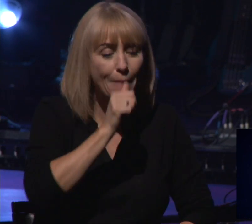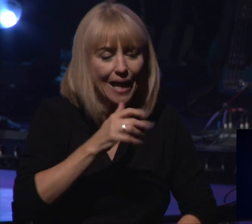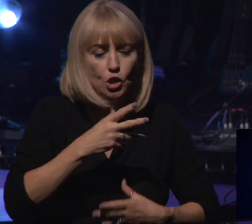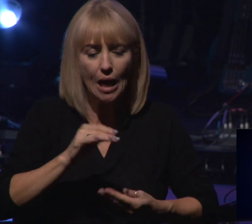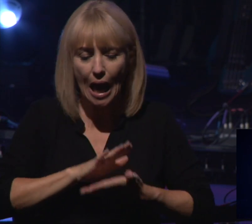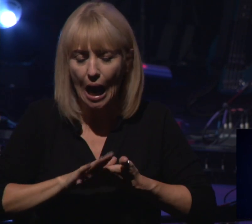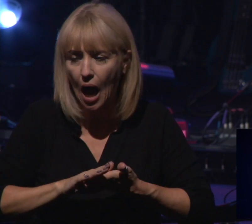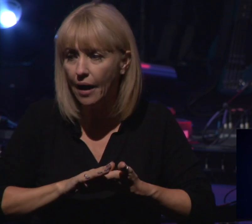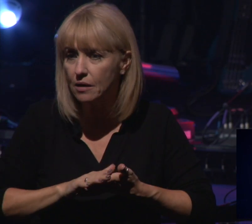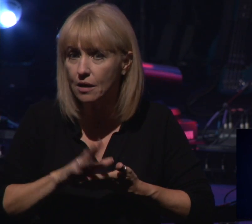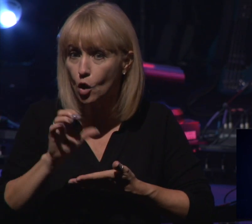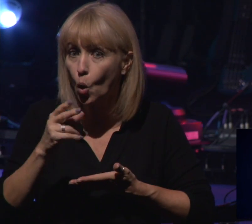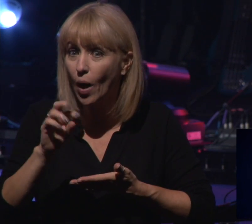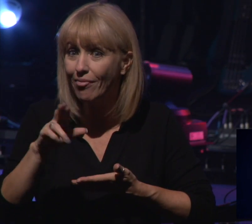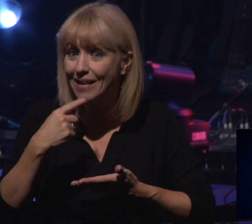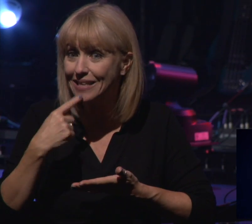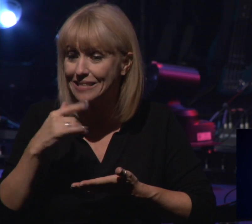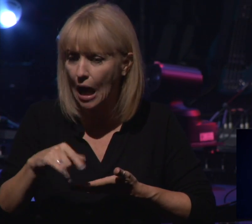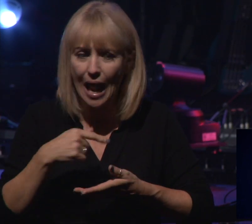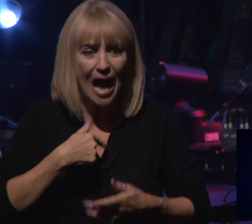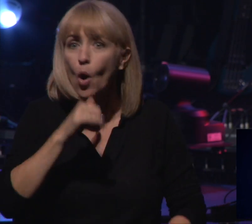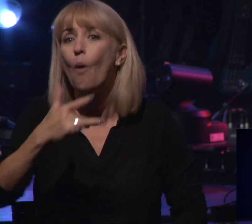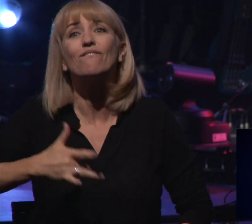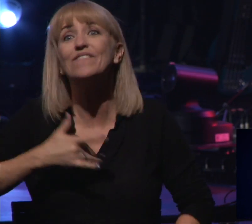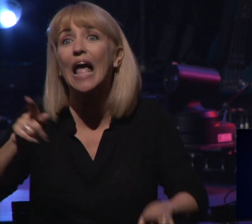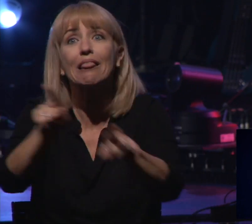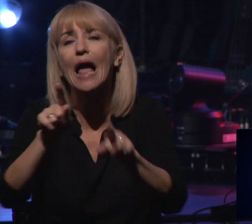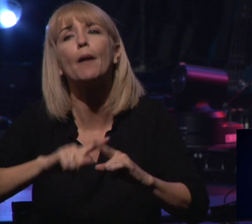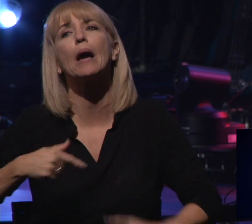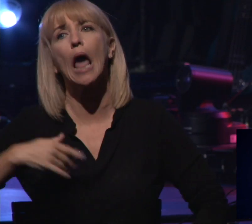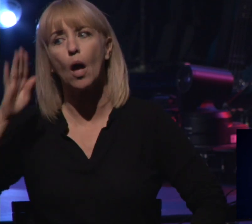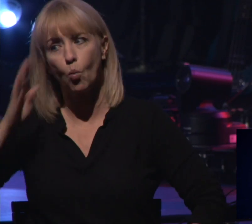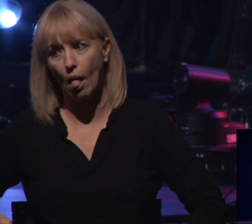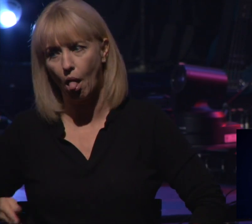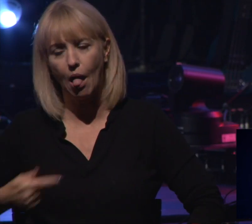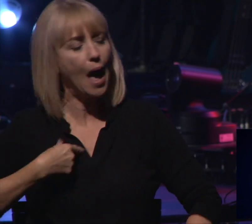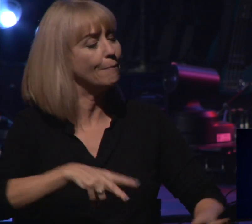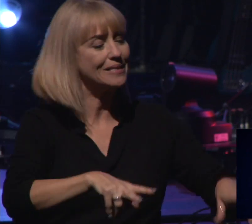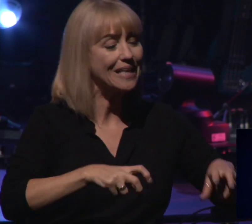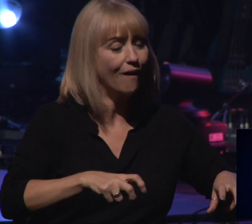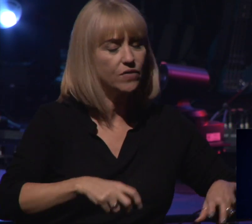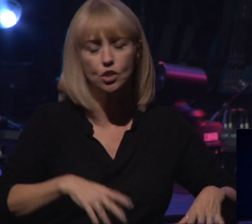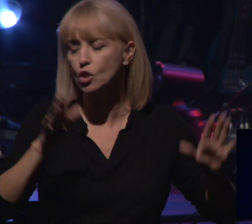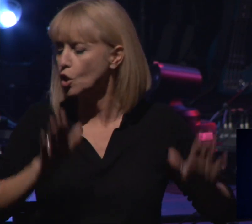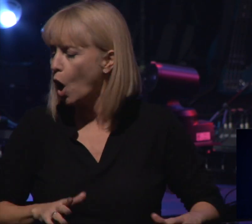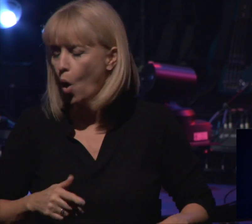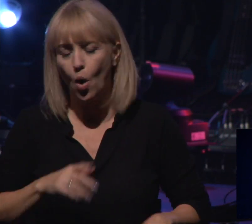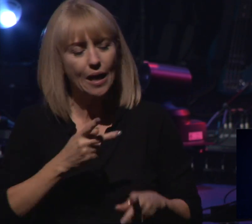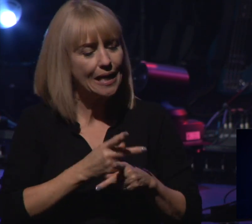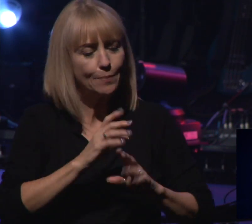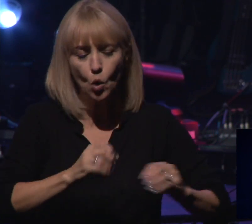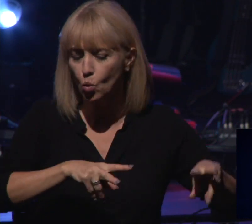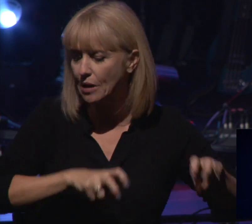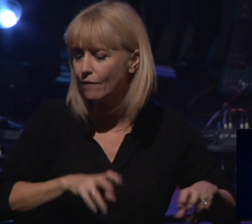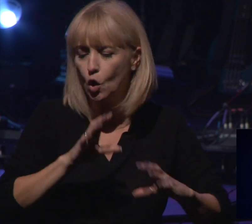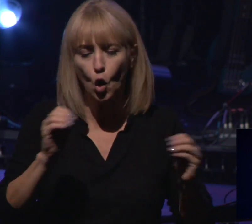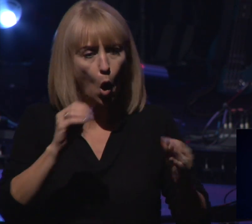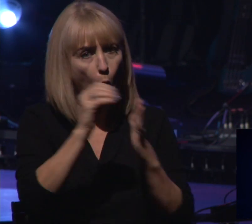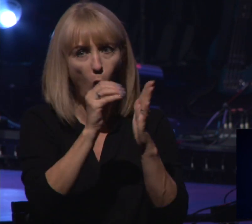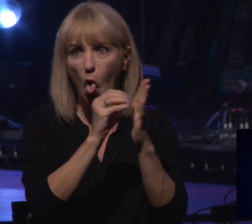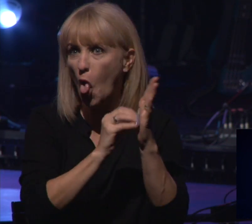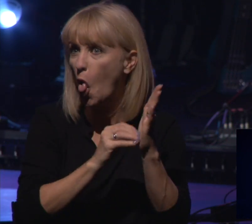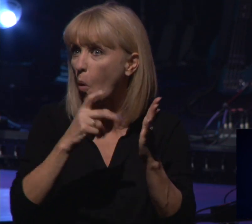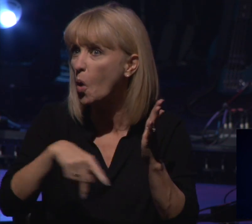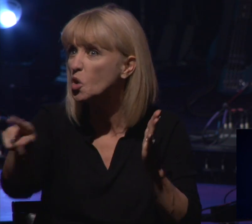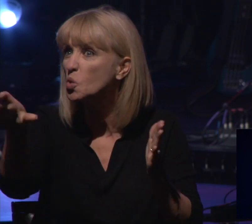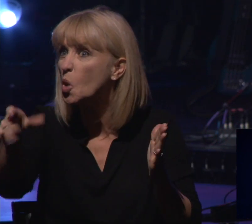patient and kind. And I don't feel like being patient, but I will, because Jesus said, I don't feel like being kind, but I will. There's no room for any selfishness. There keeps no